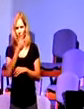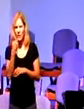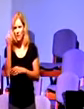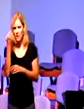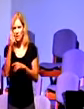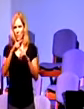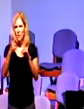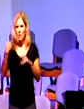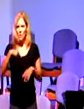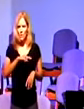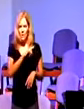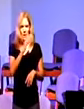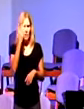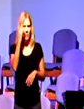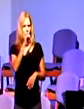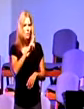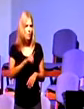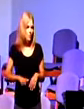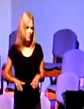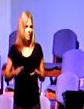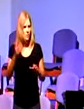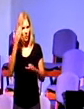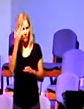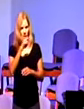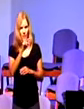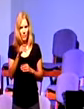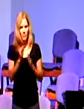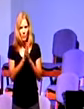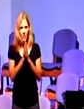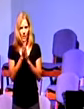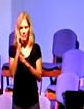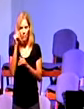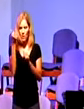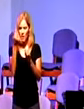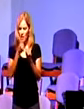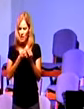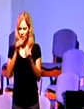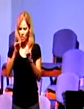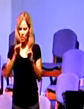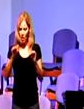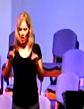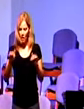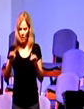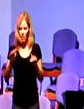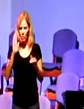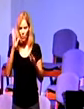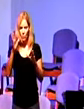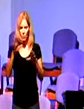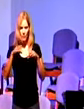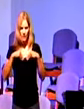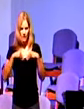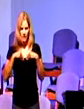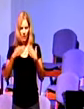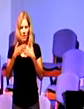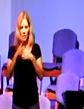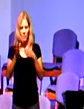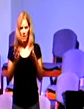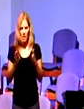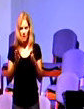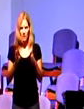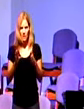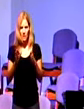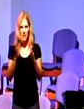we know that the Lord does. So would you pray for each child who will receive a box in